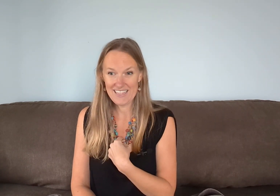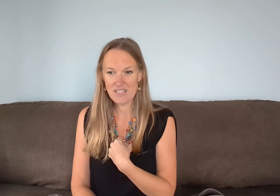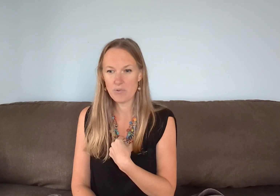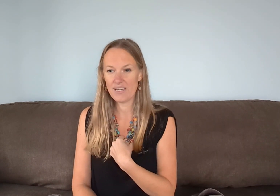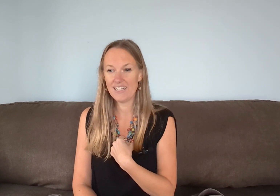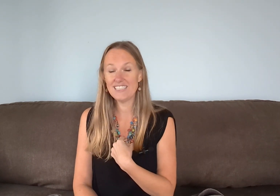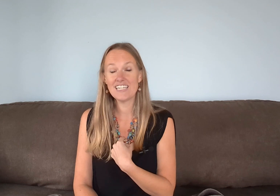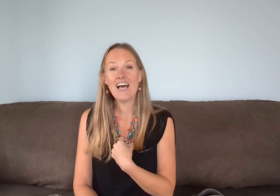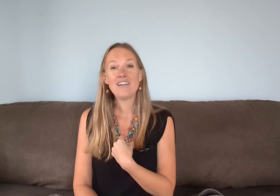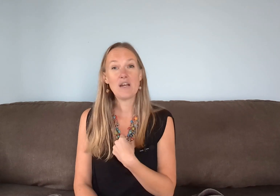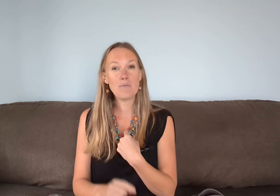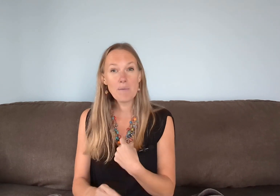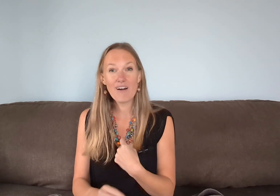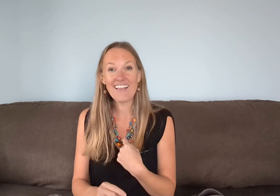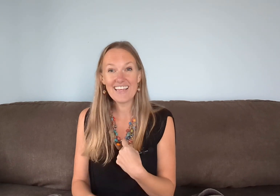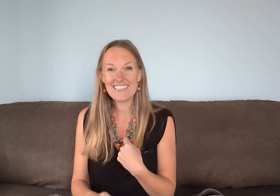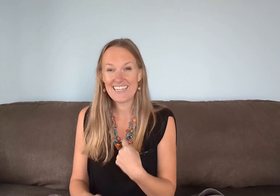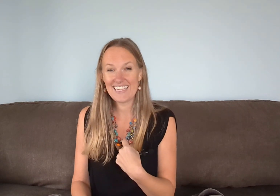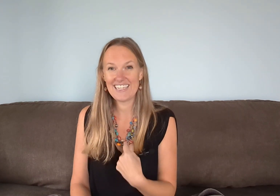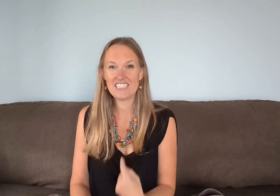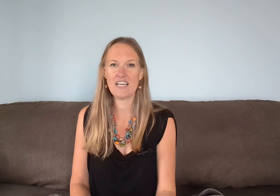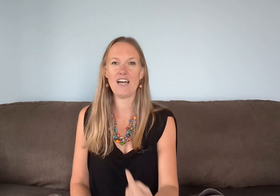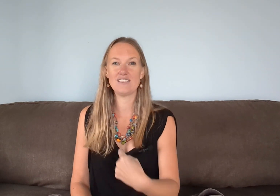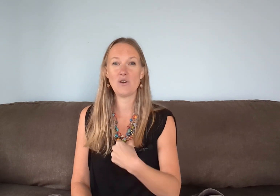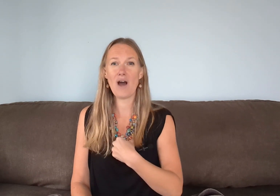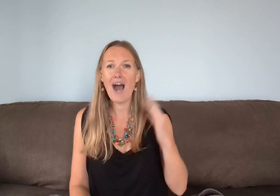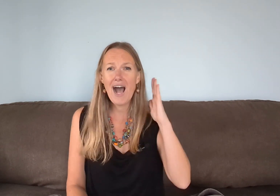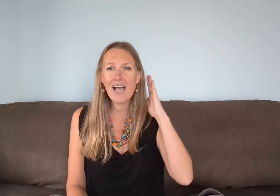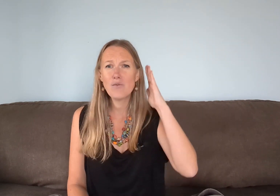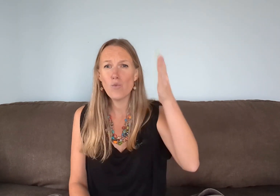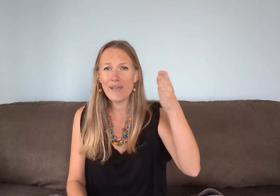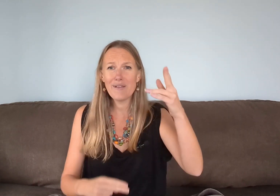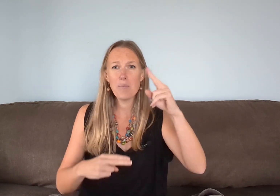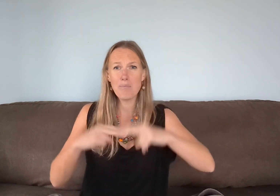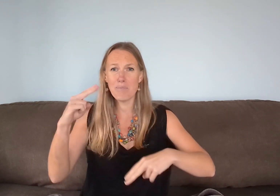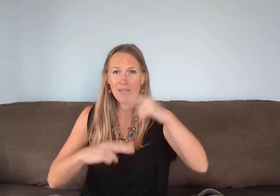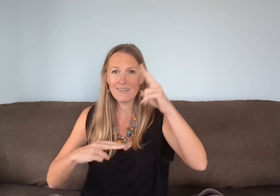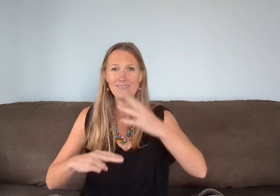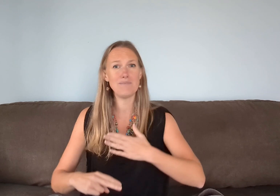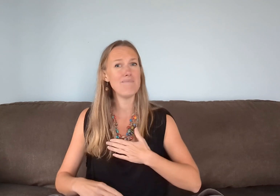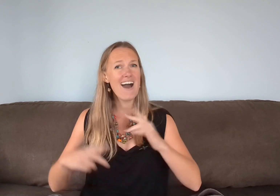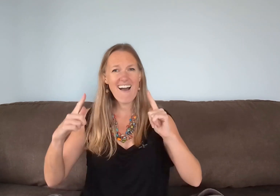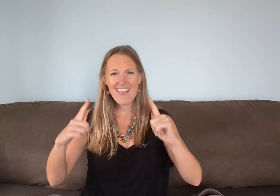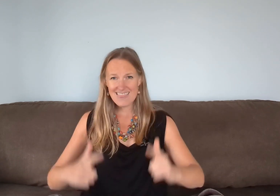then the bridge. Now remember, I like to hit each sign. So I will build my